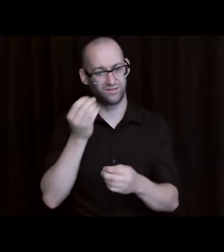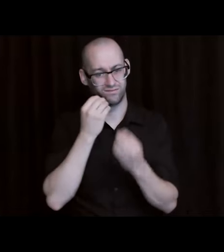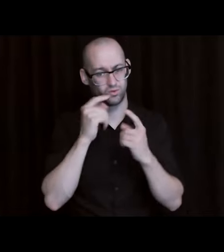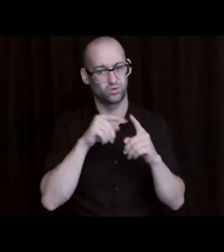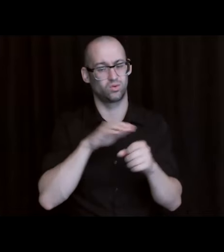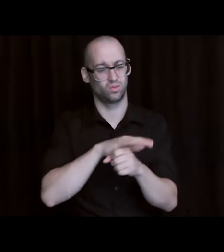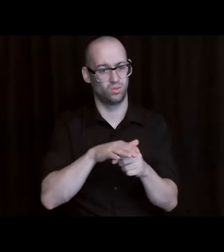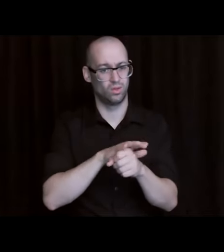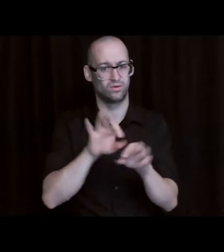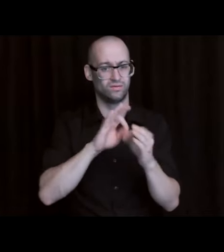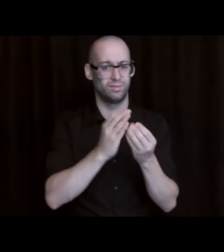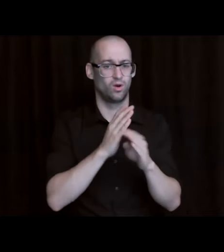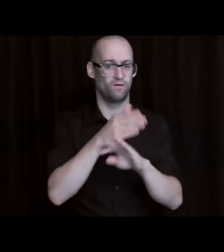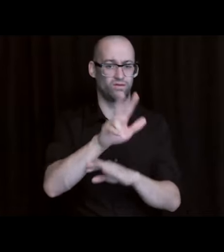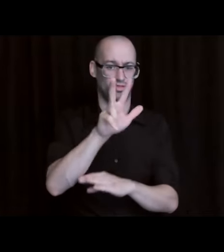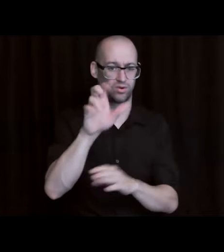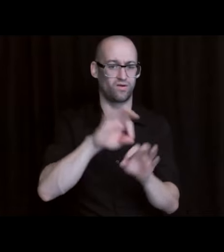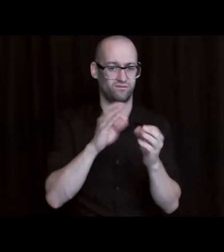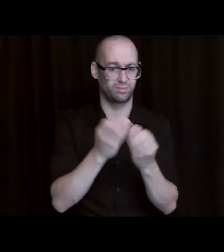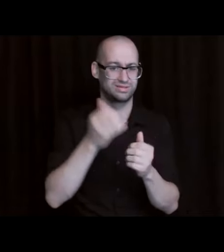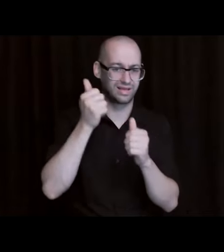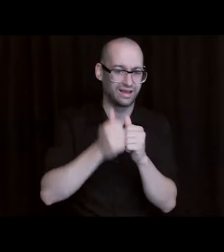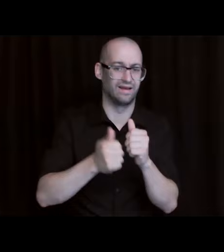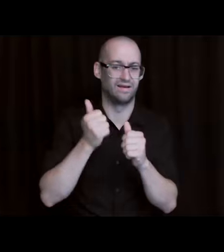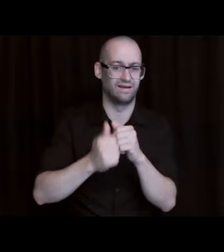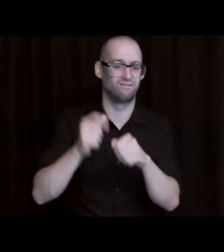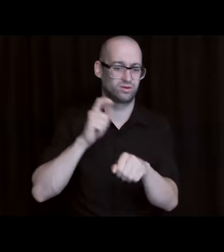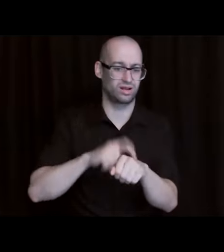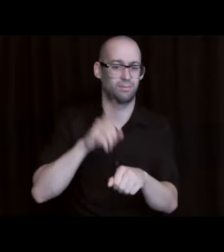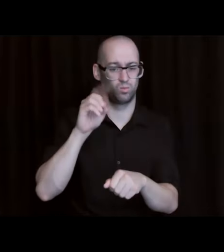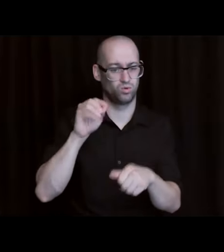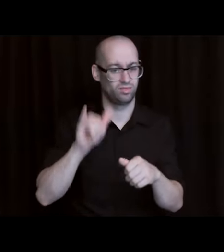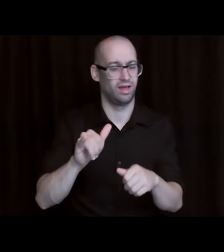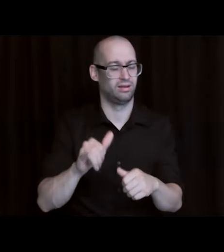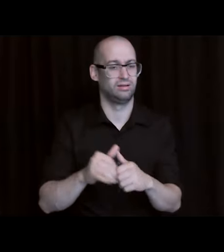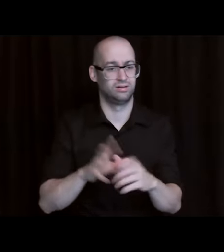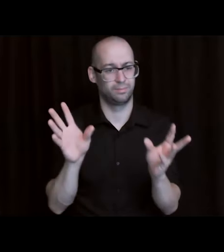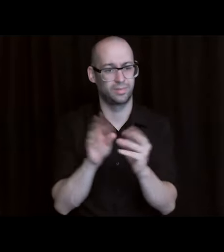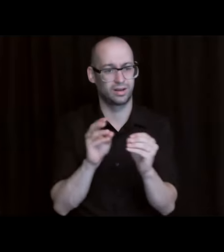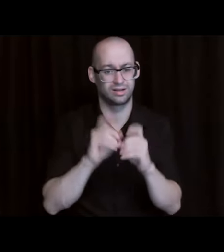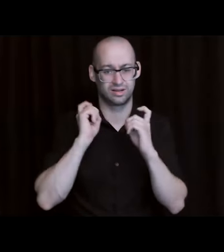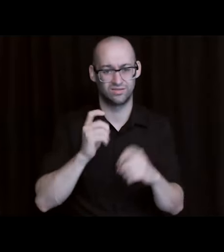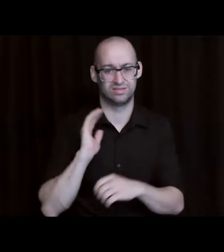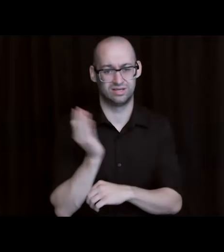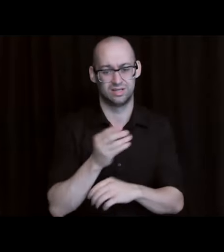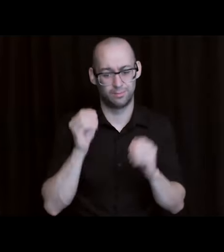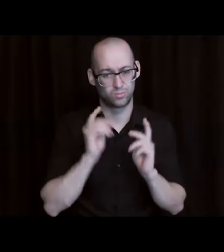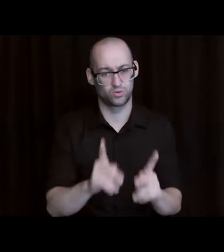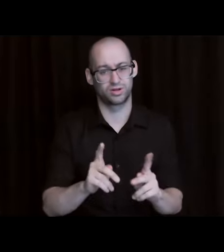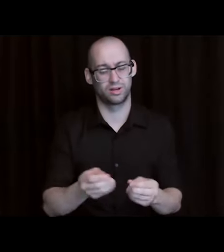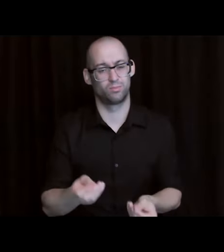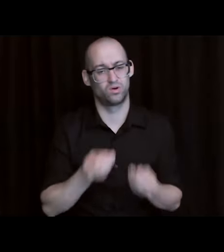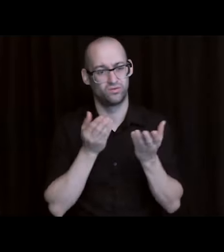families, over 300 families every time we do the event. And it gives us an opportunity to